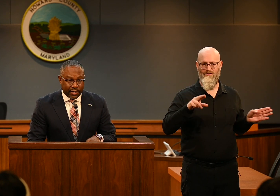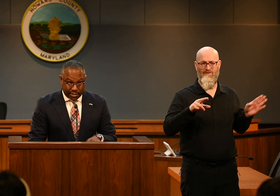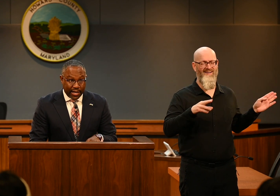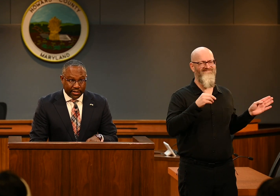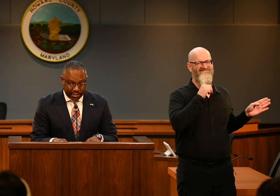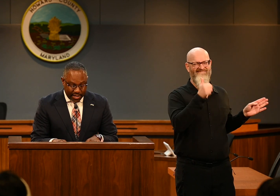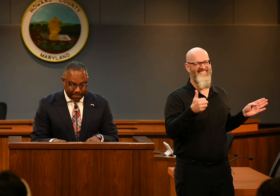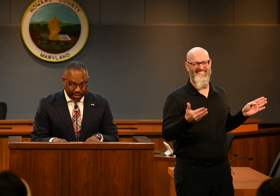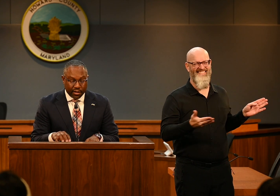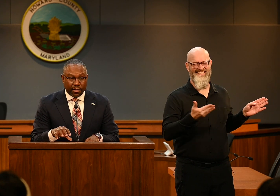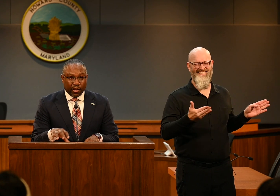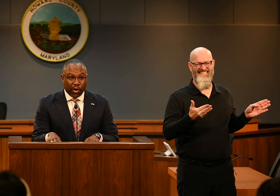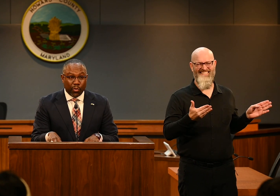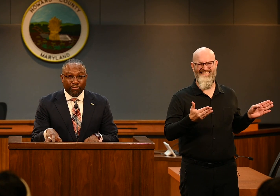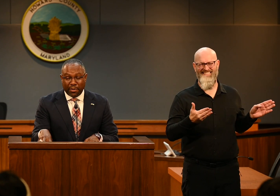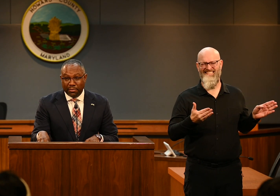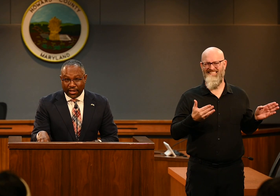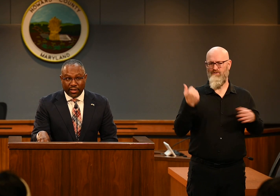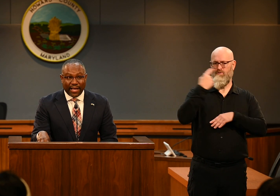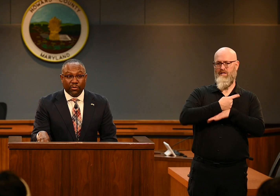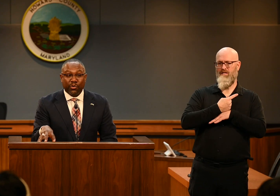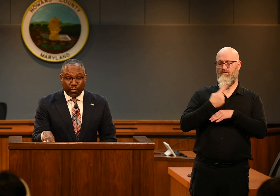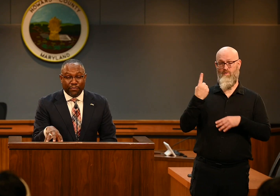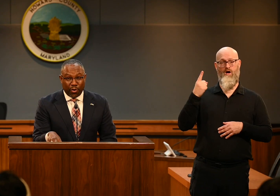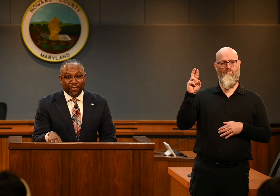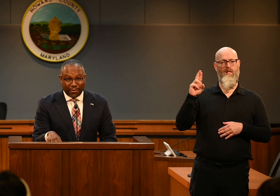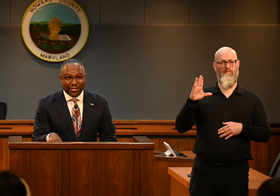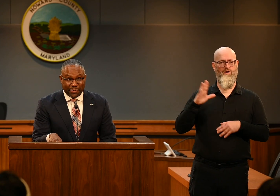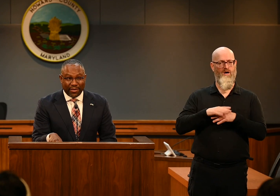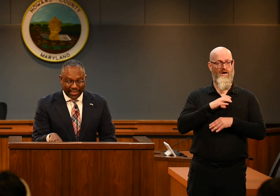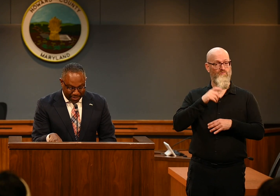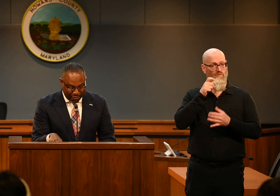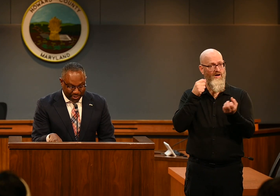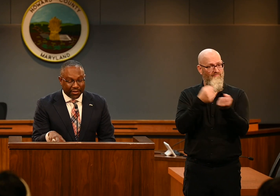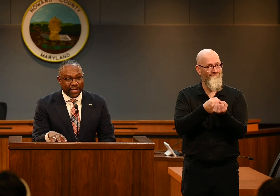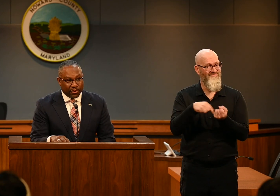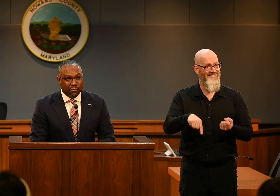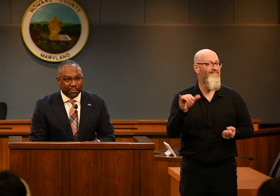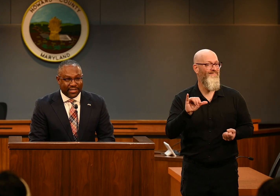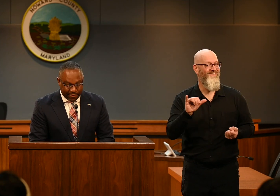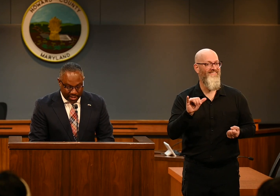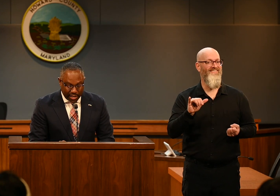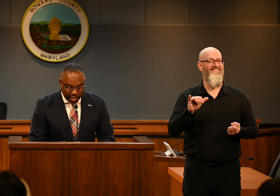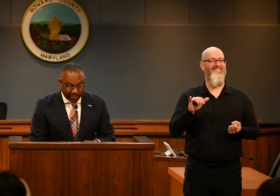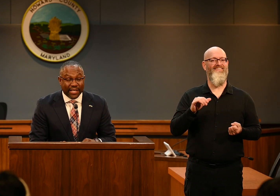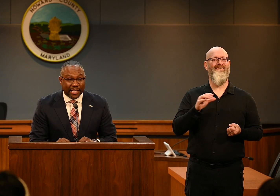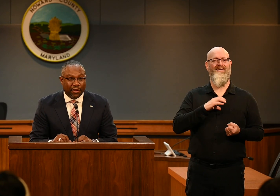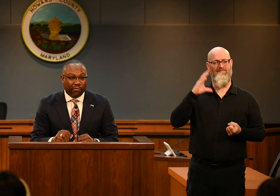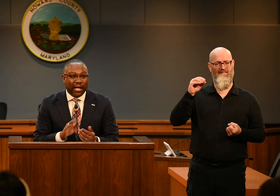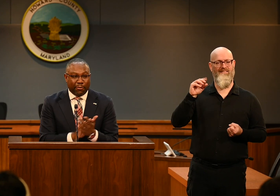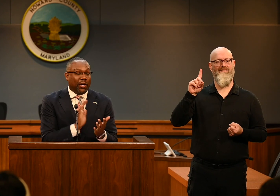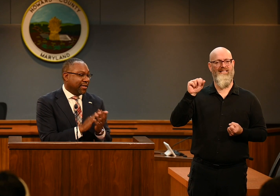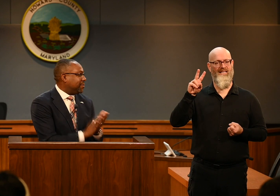here today, the lone Republican on the council who voted for this bill in the affirmative, Council Member David Youngman. Let's